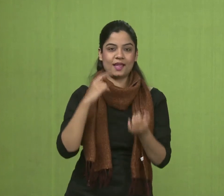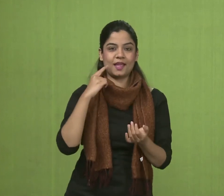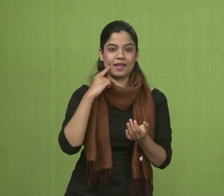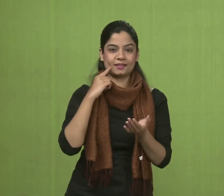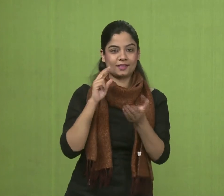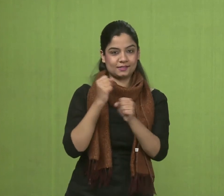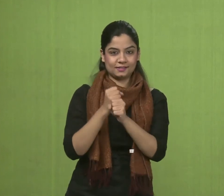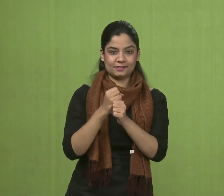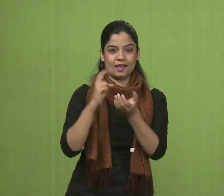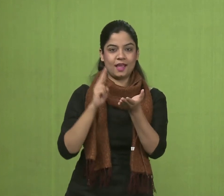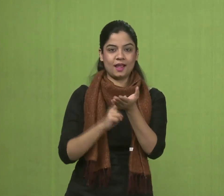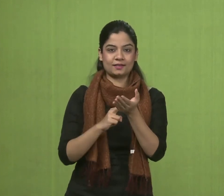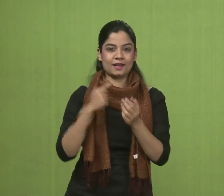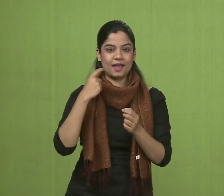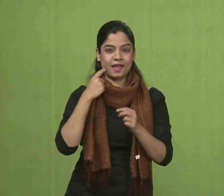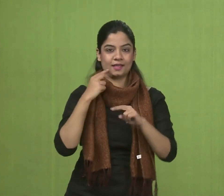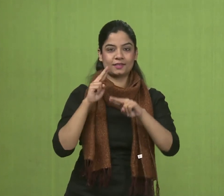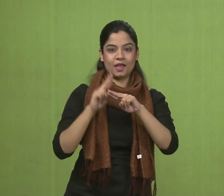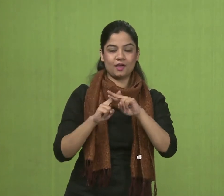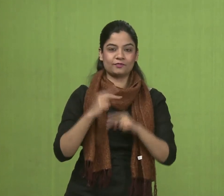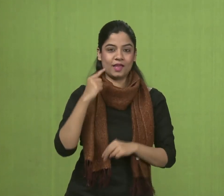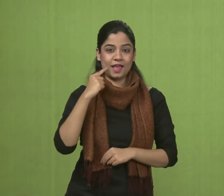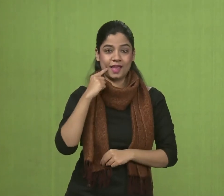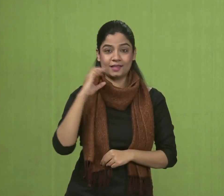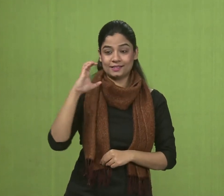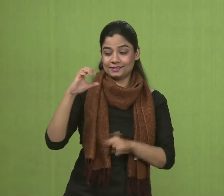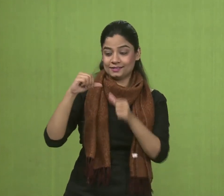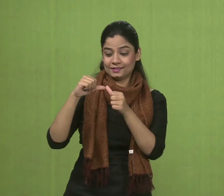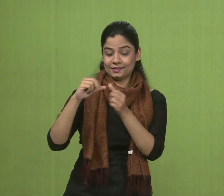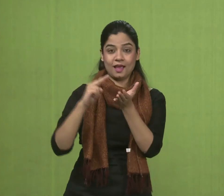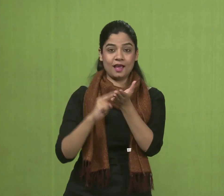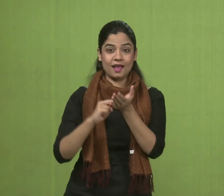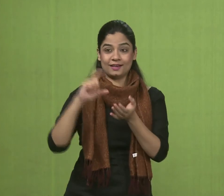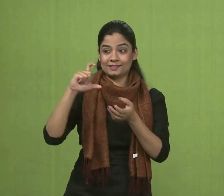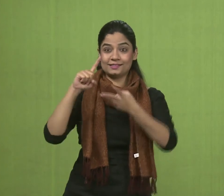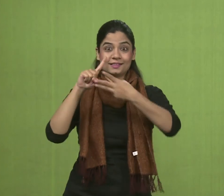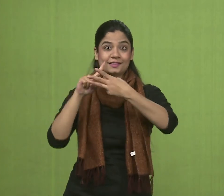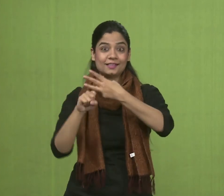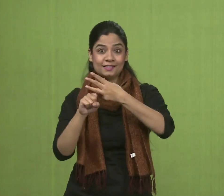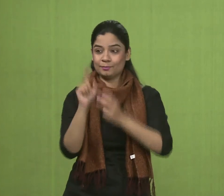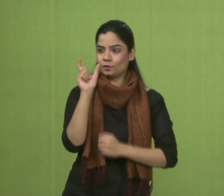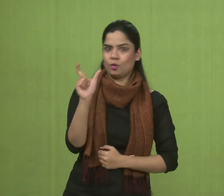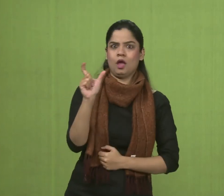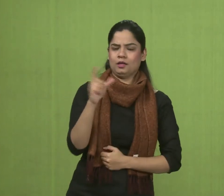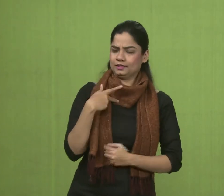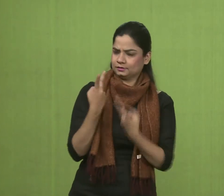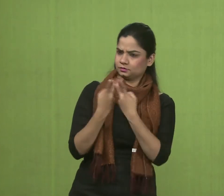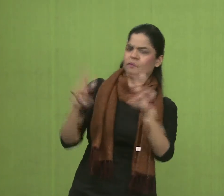Significance, something that's different as well as important, is called significance.